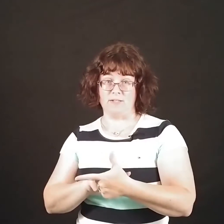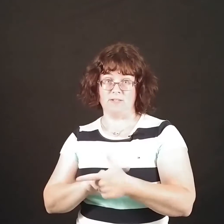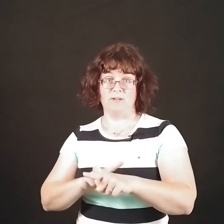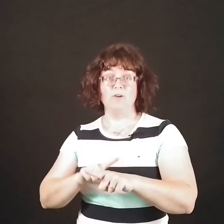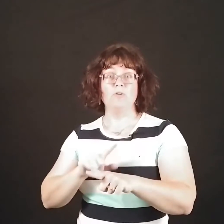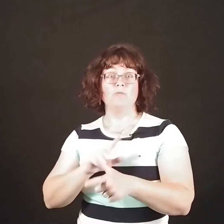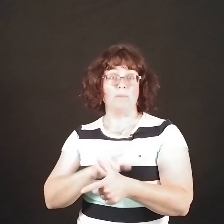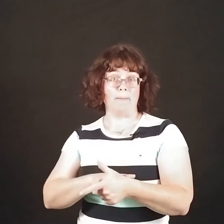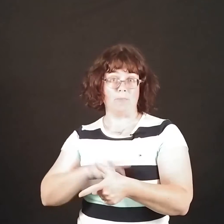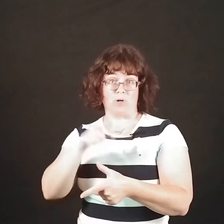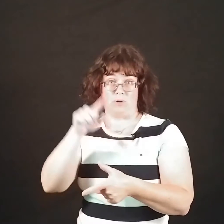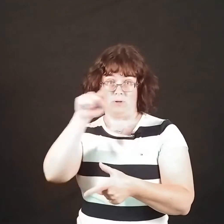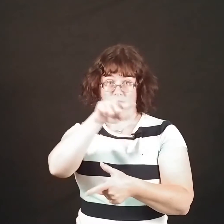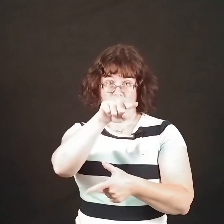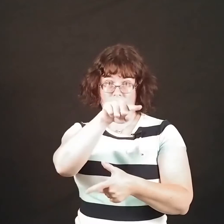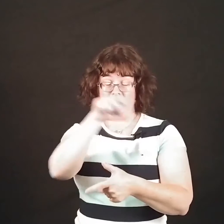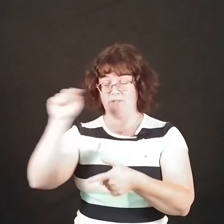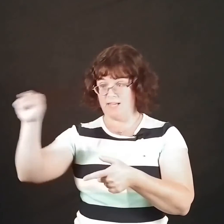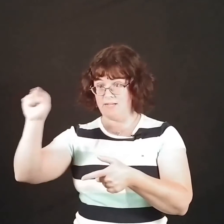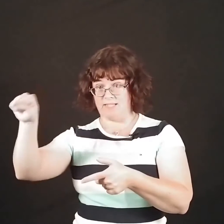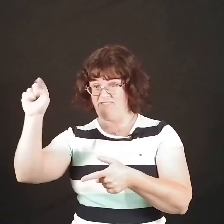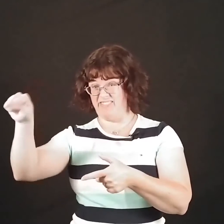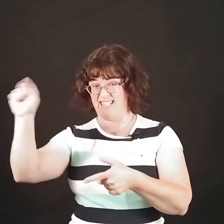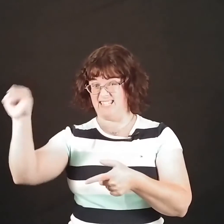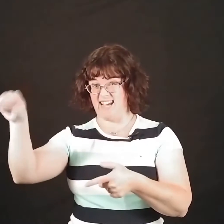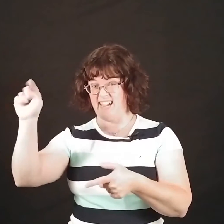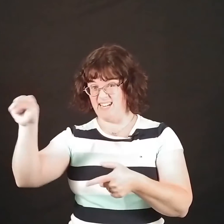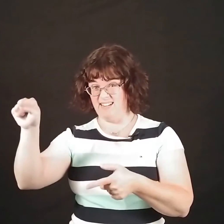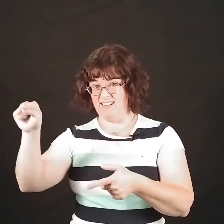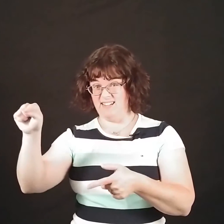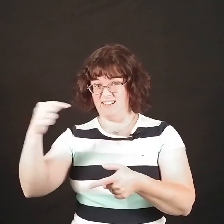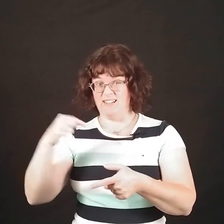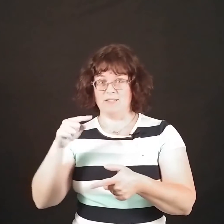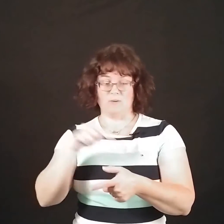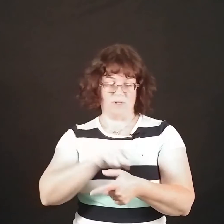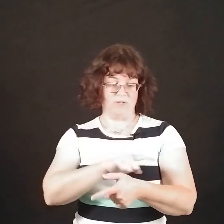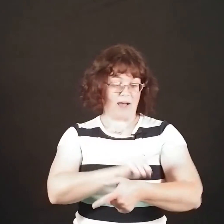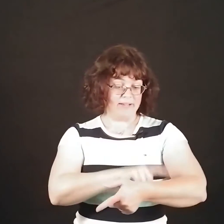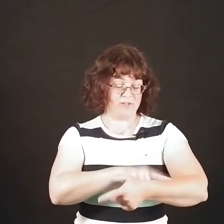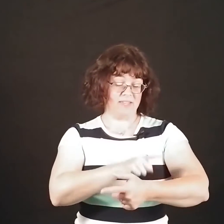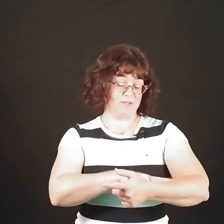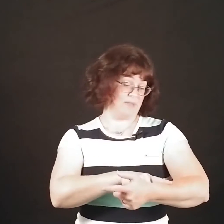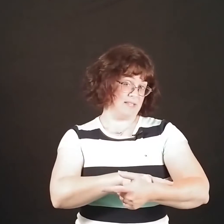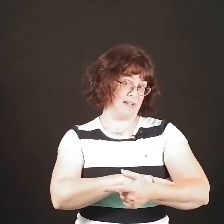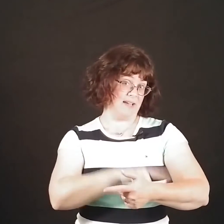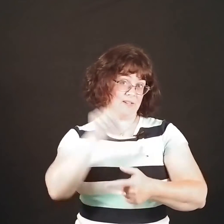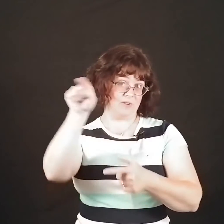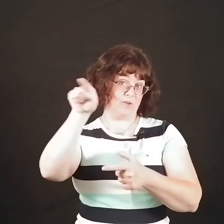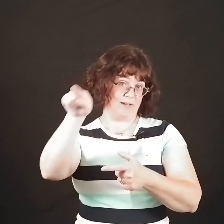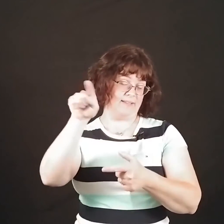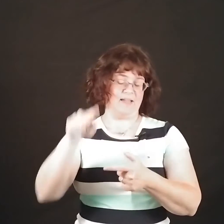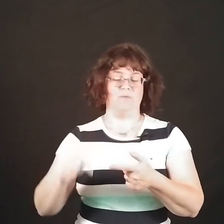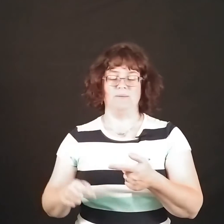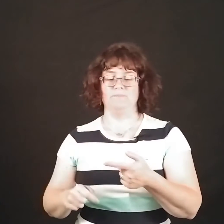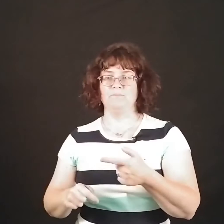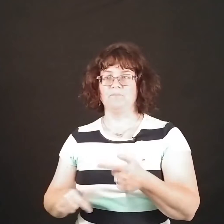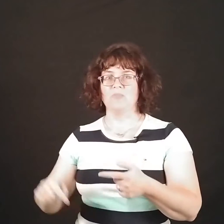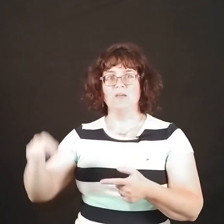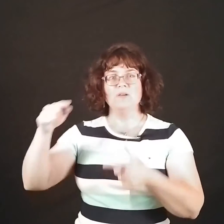hand, remember your left hand is on this side. So when I do things with this hand, you're going on that one.